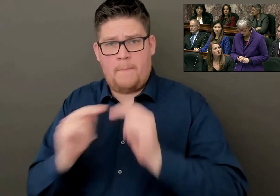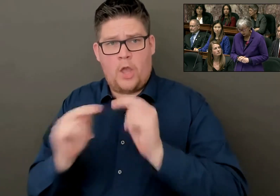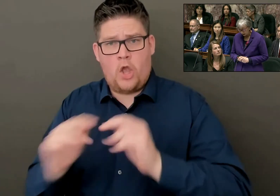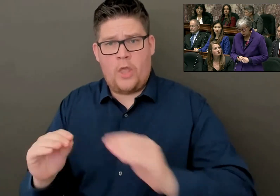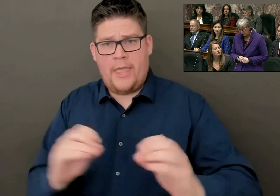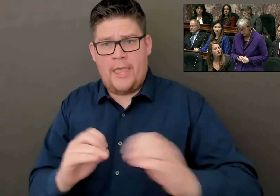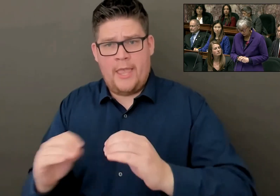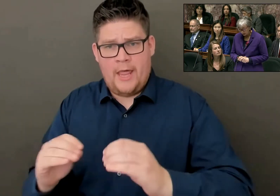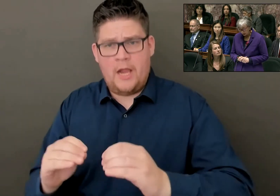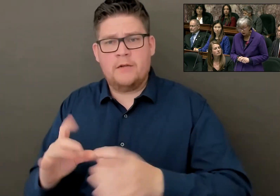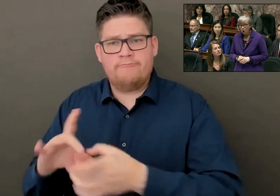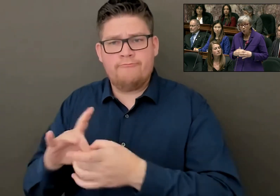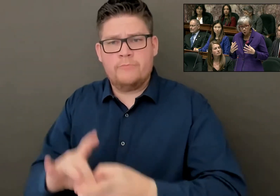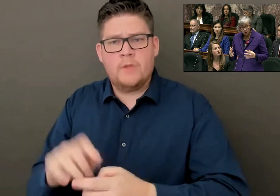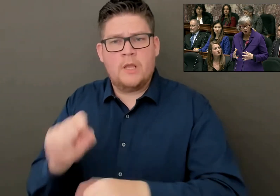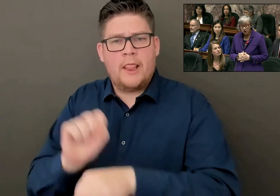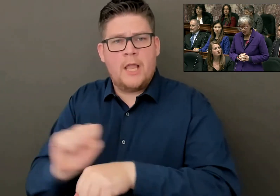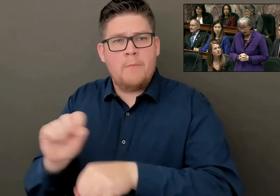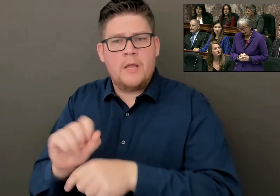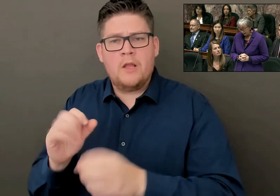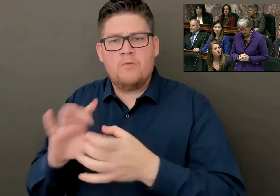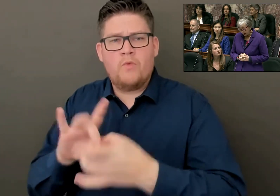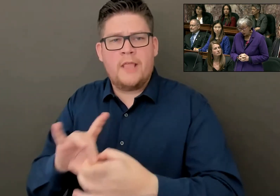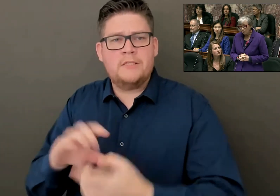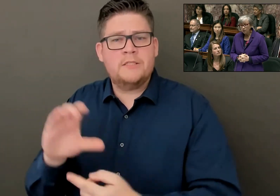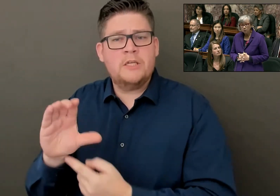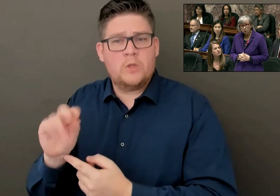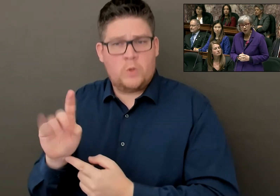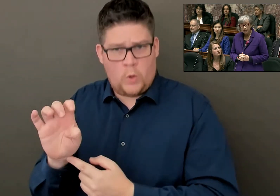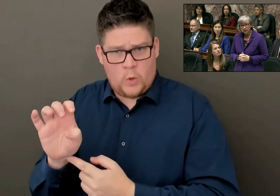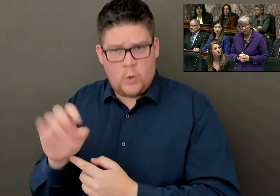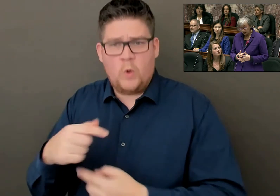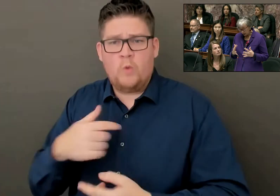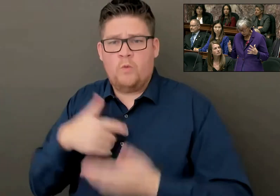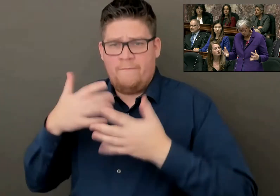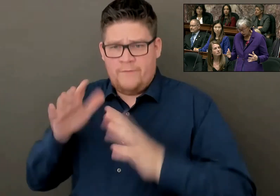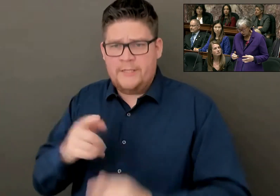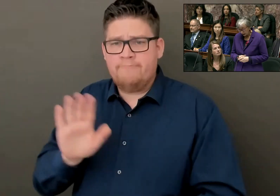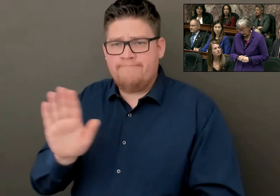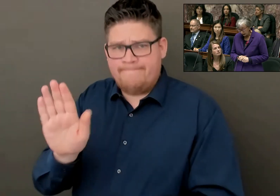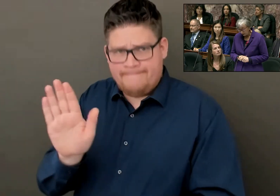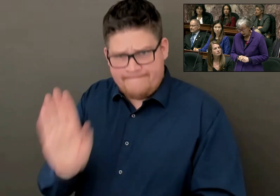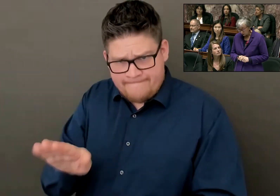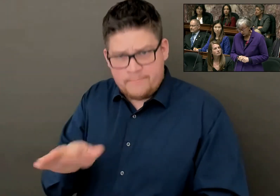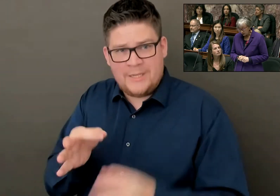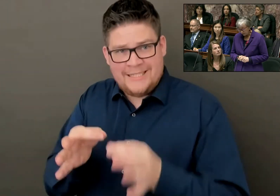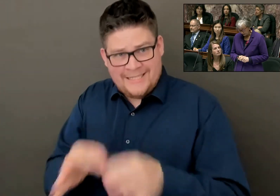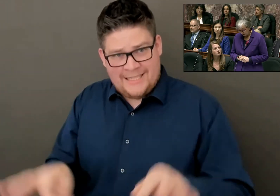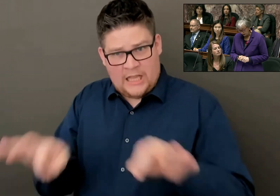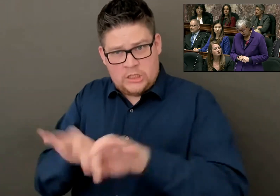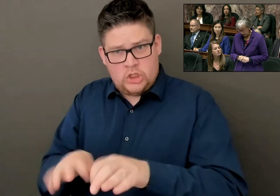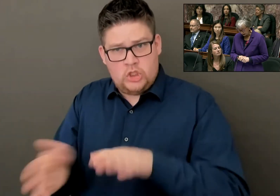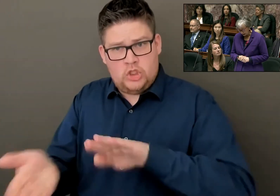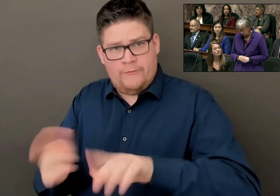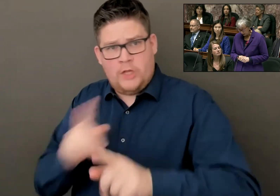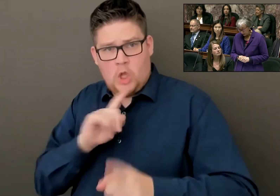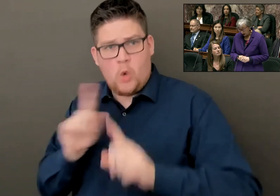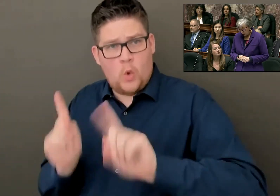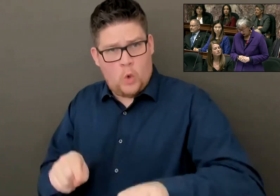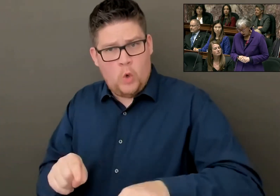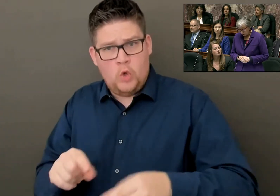essential services order, and I know that the board is monitoring that order, and that there